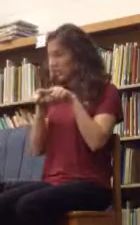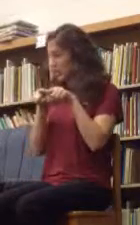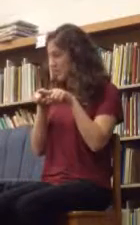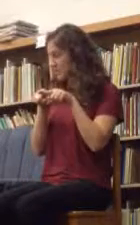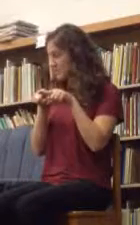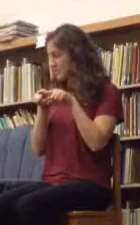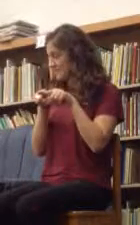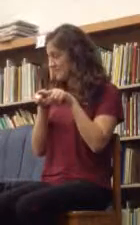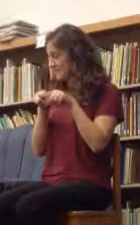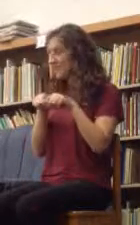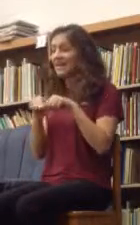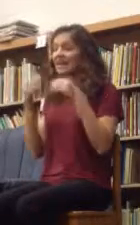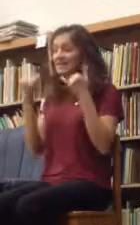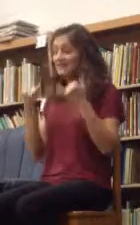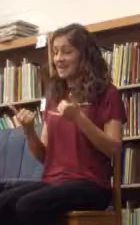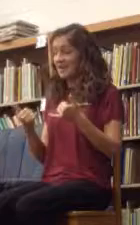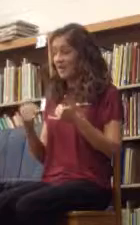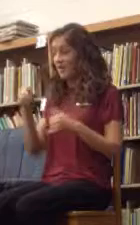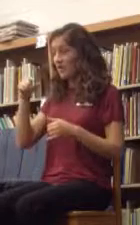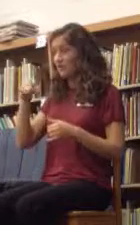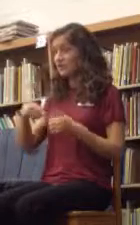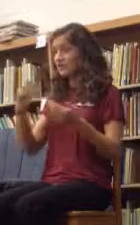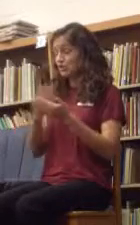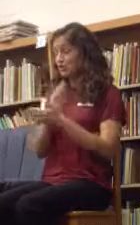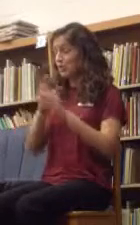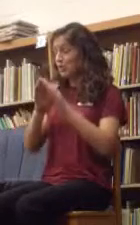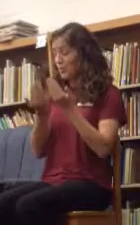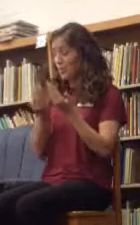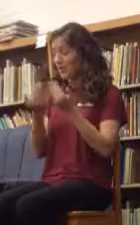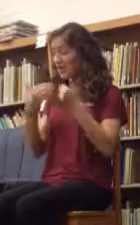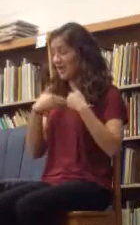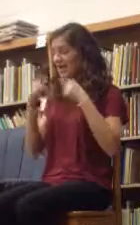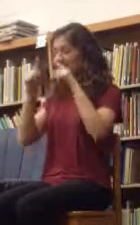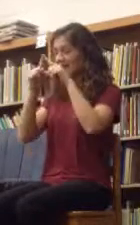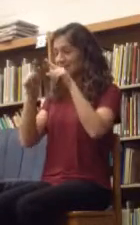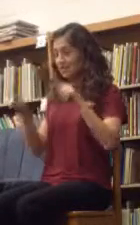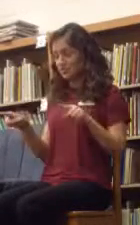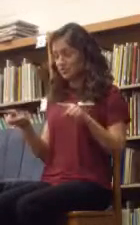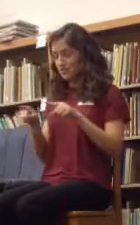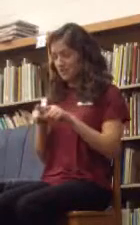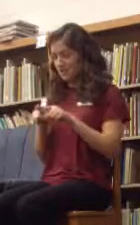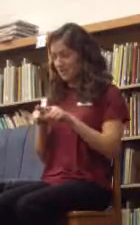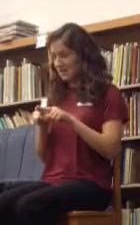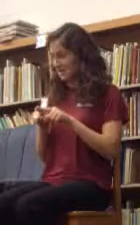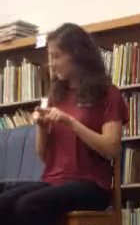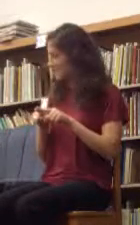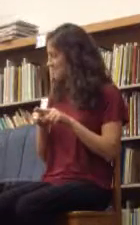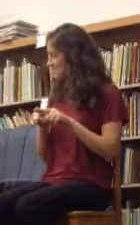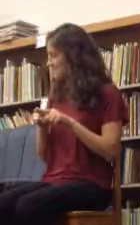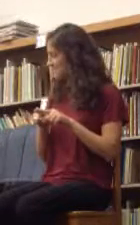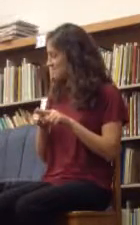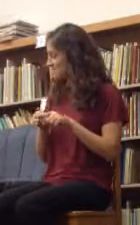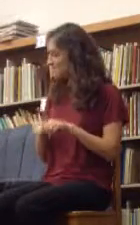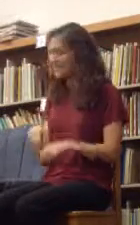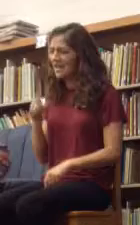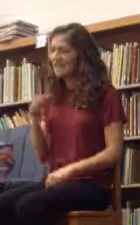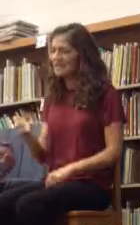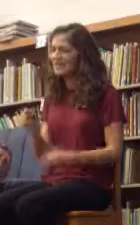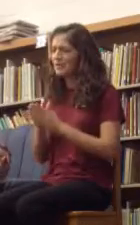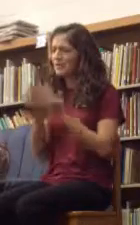a triangle. This is such a goofball book. Every now and then I just like to do a goofball book, and this is